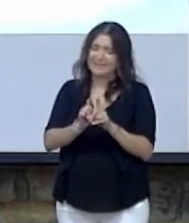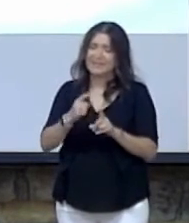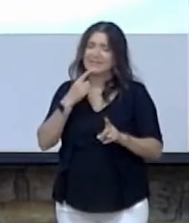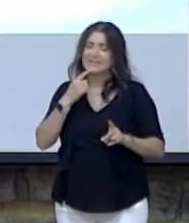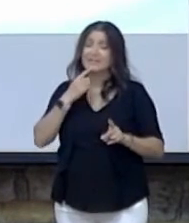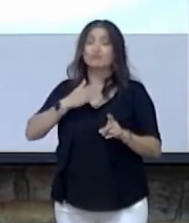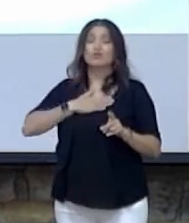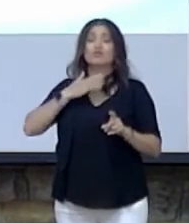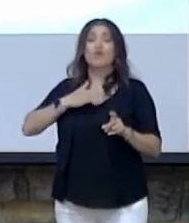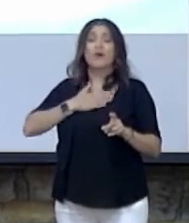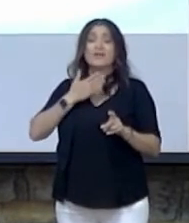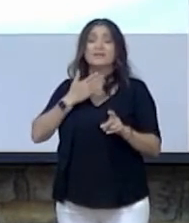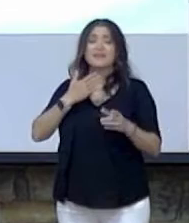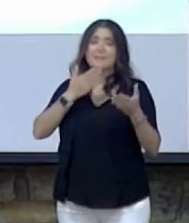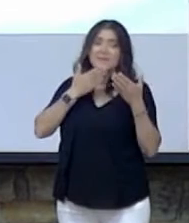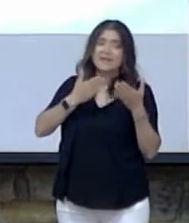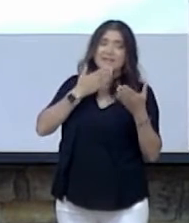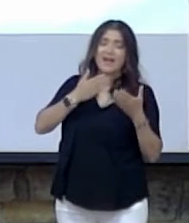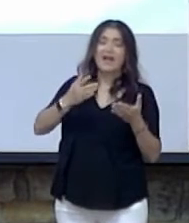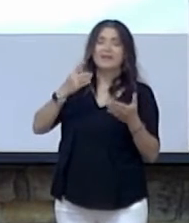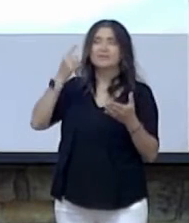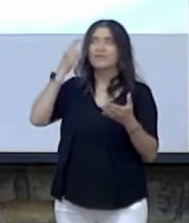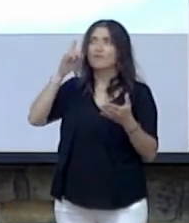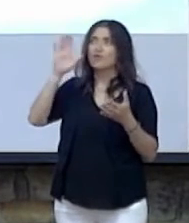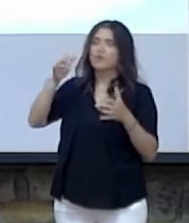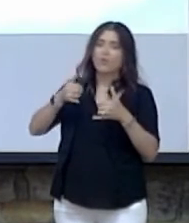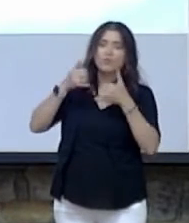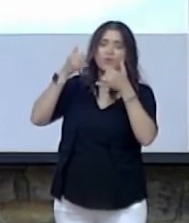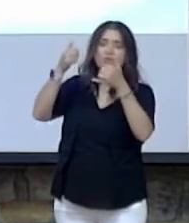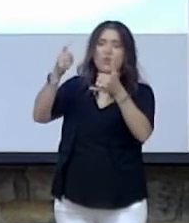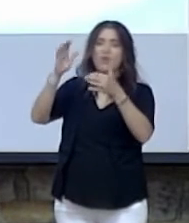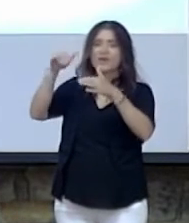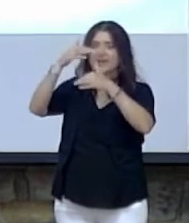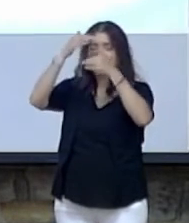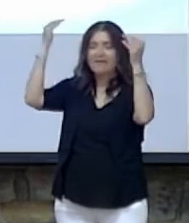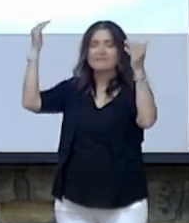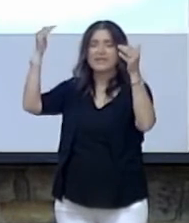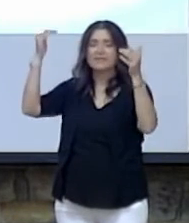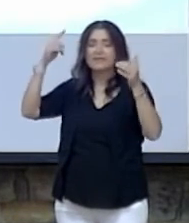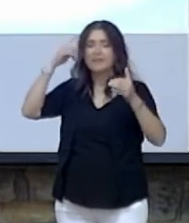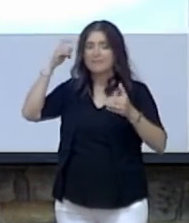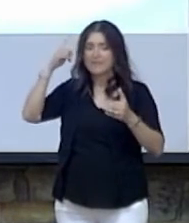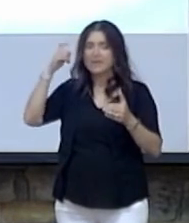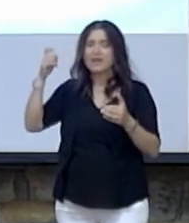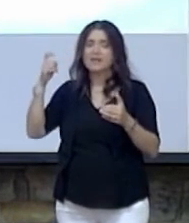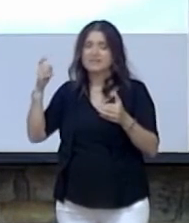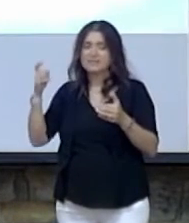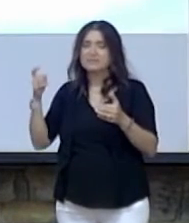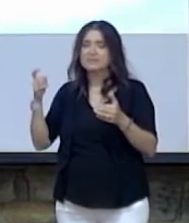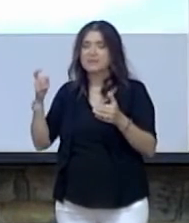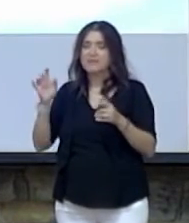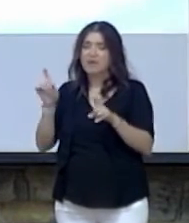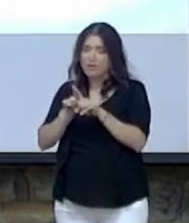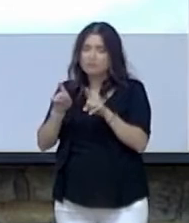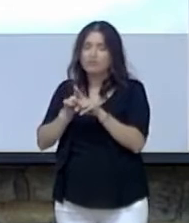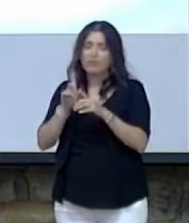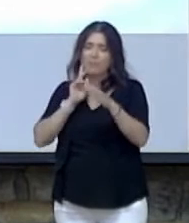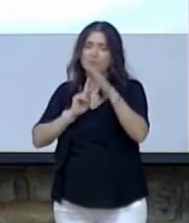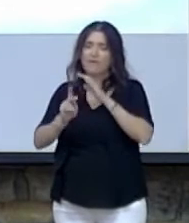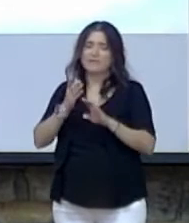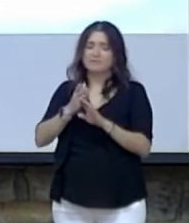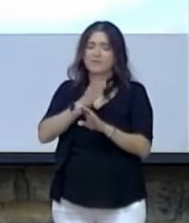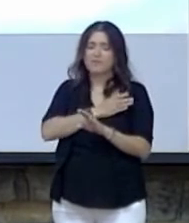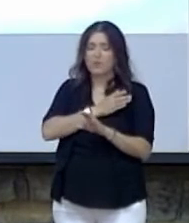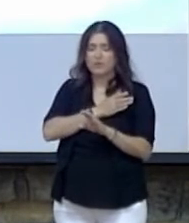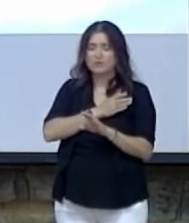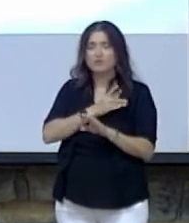and be glad, verse 12, for your reward is great in heaven, for so they persecuted the prophets who were before you. You think about the prophets of the